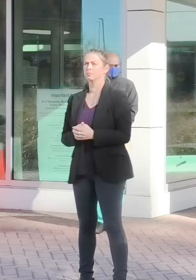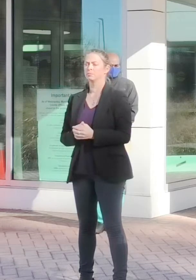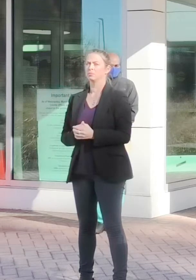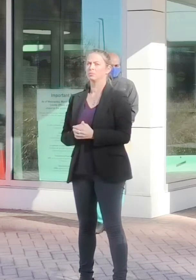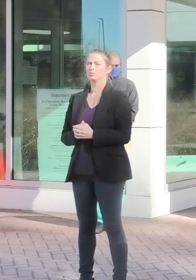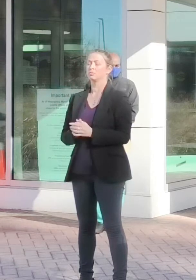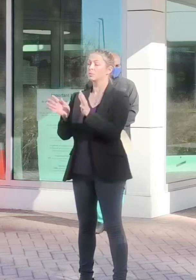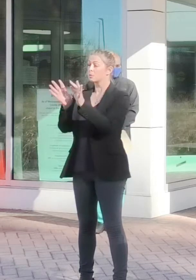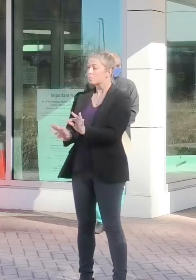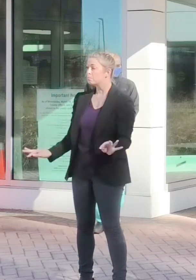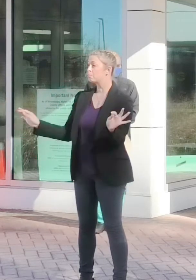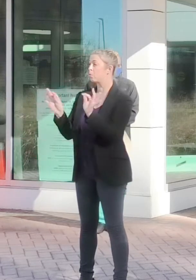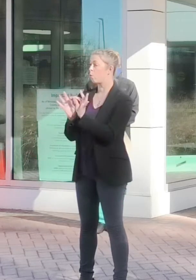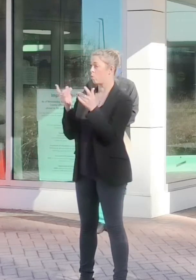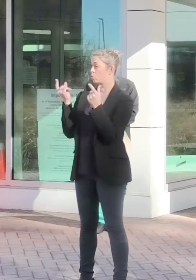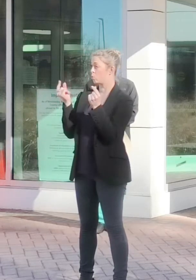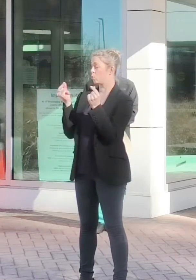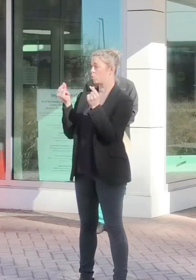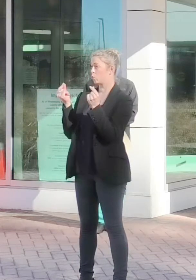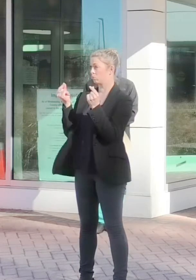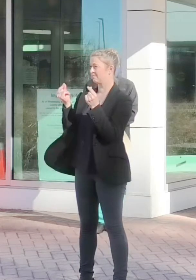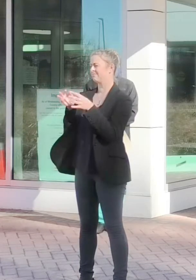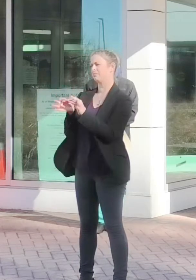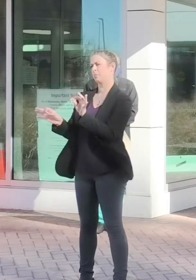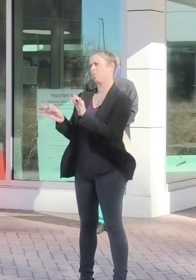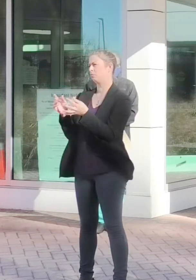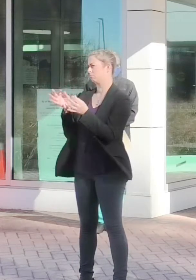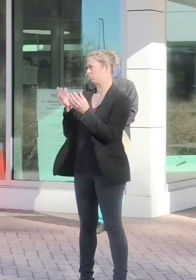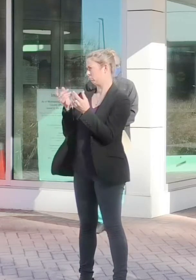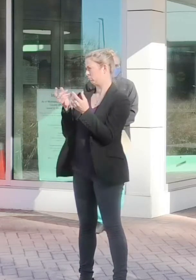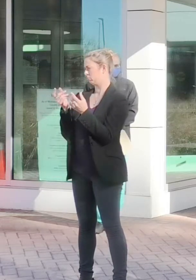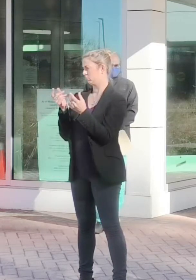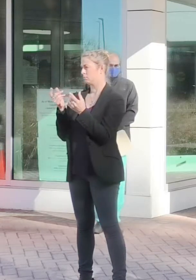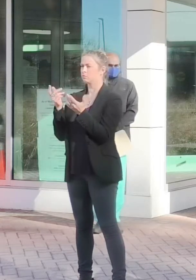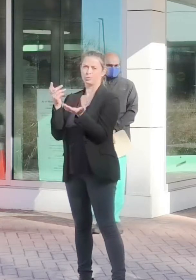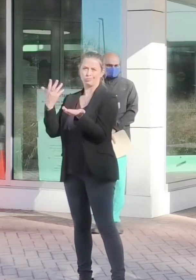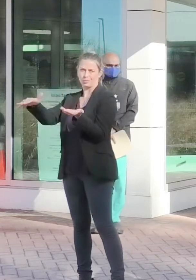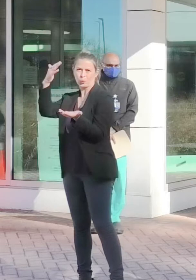preventative measures that we can follow are very simple, and we know them well.